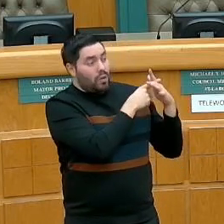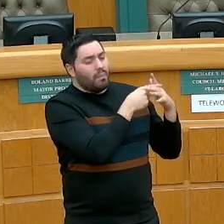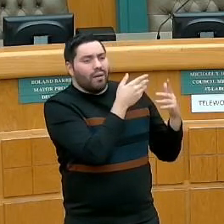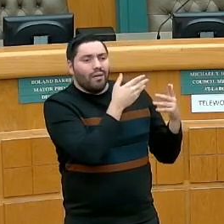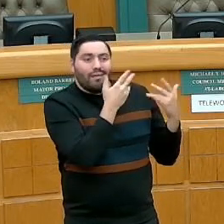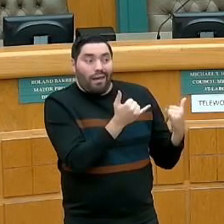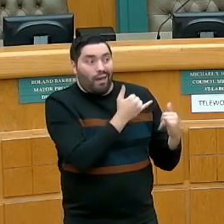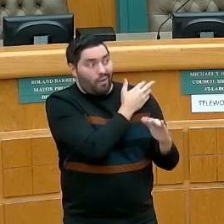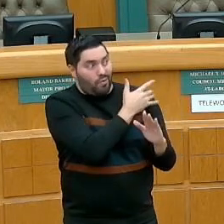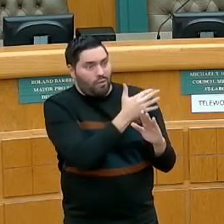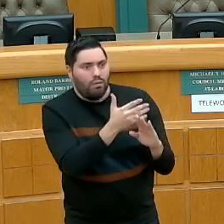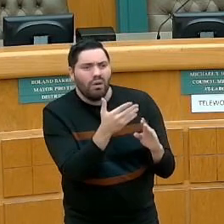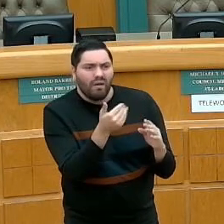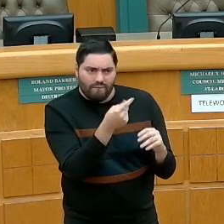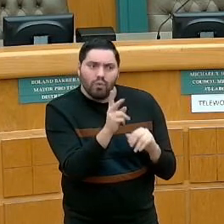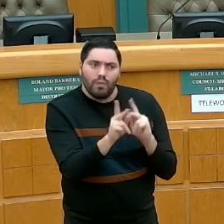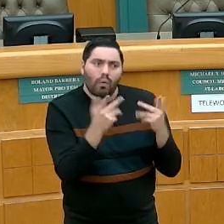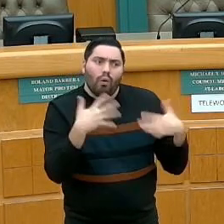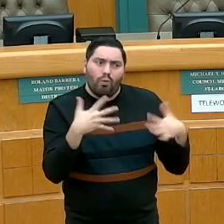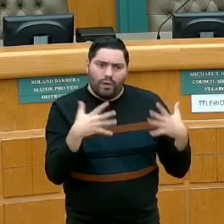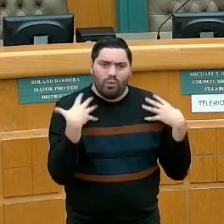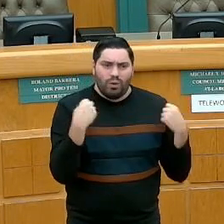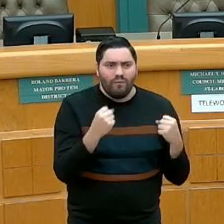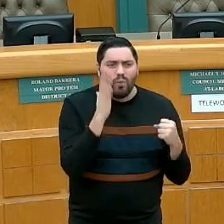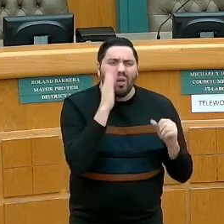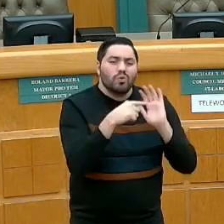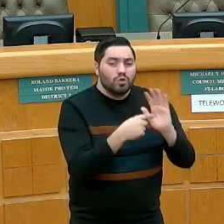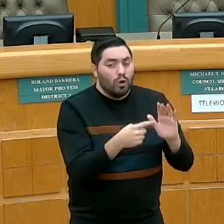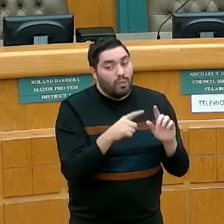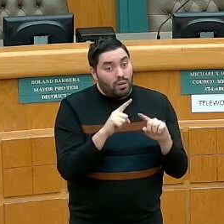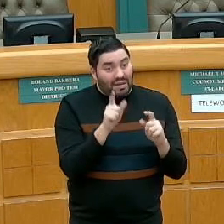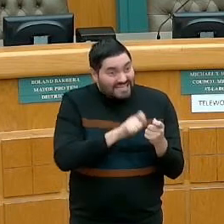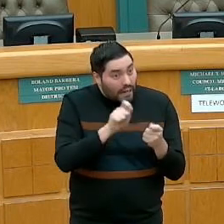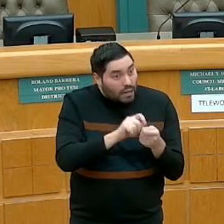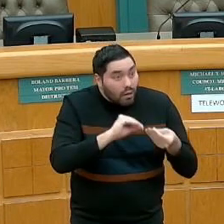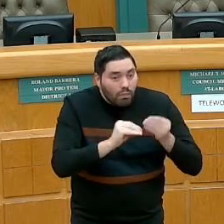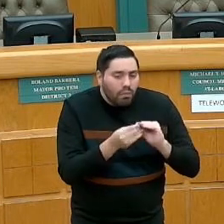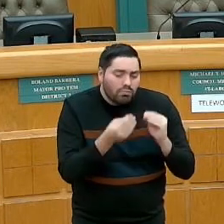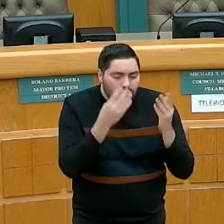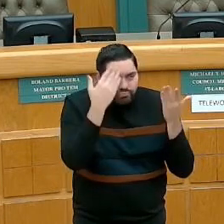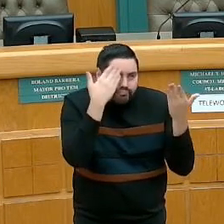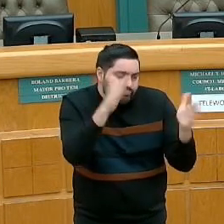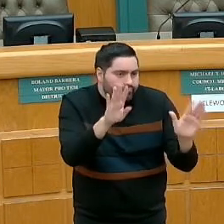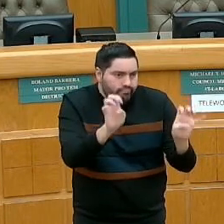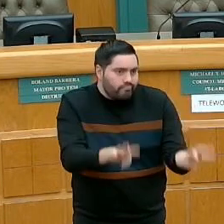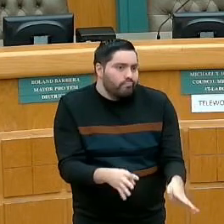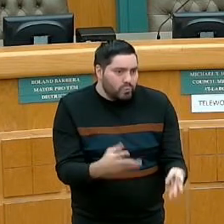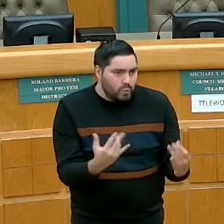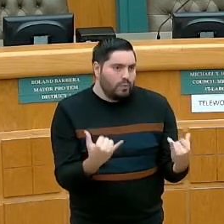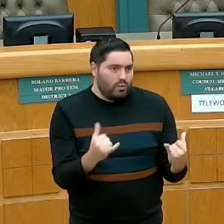recovered, but we'll begin to show that. So I don't have any update on that today. Yeah.